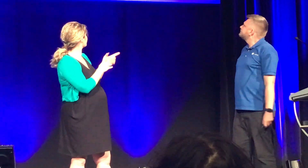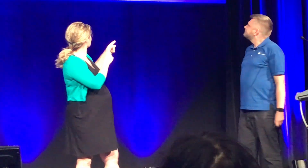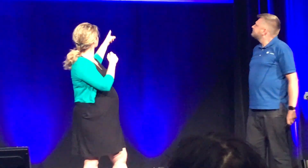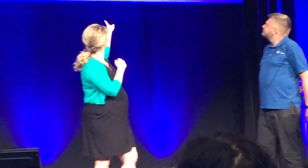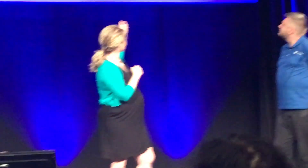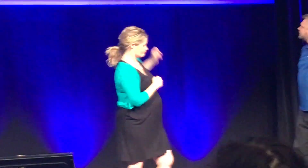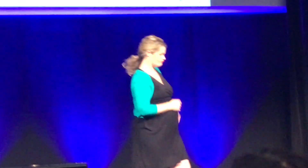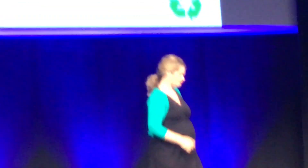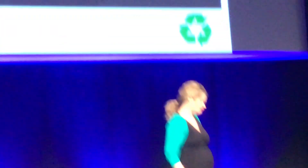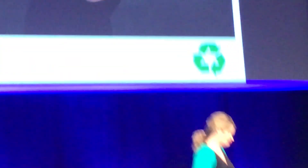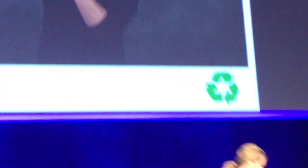can show the video.